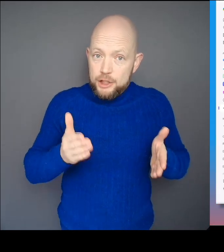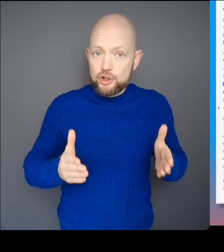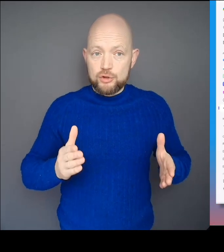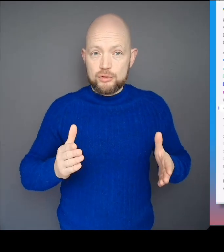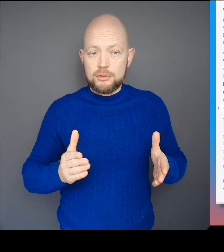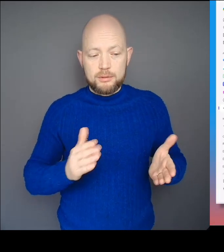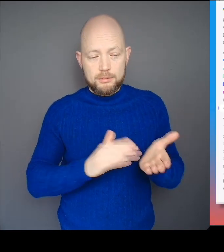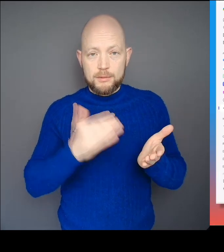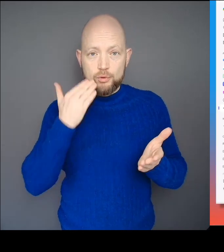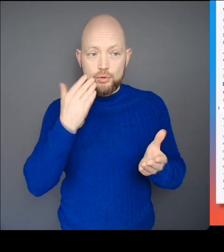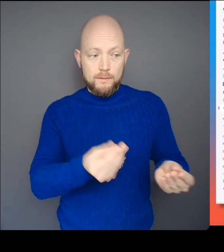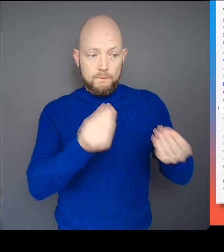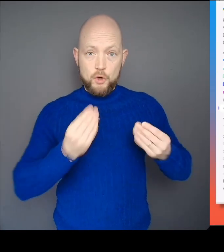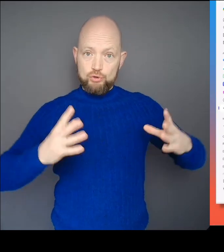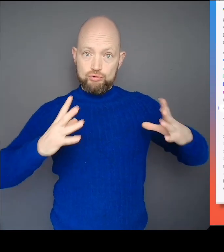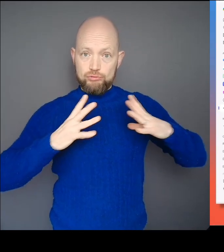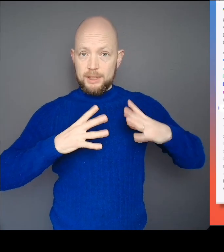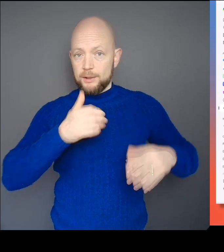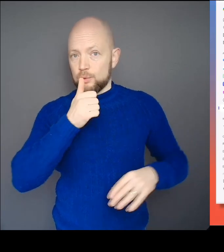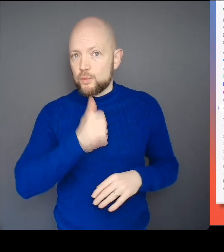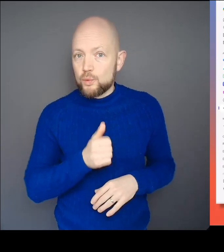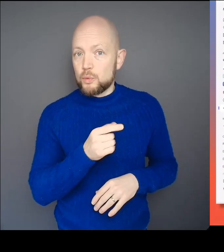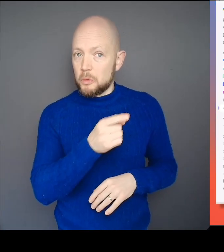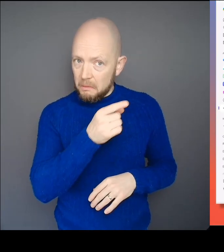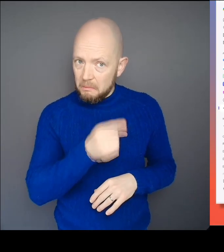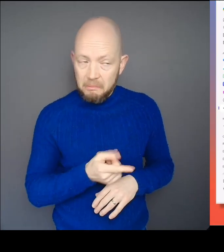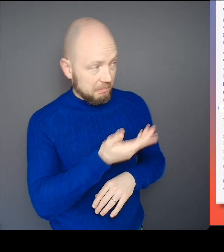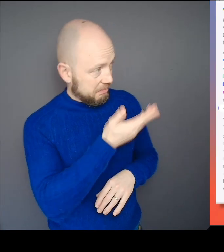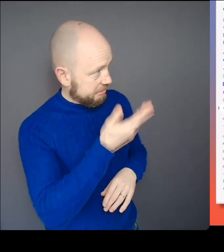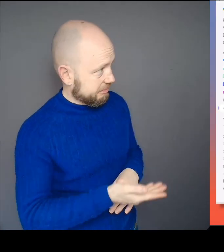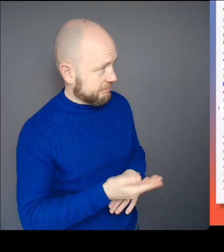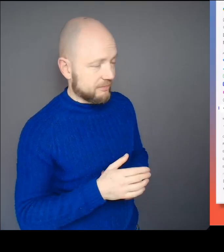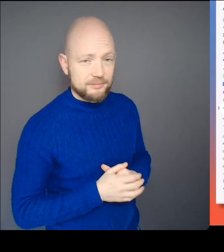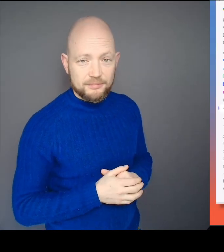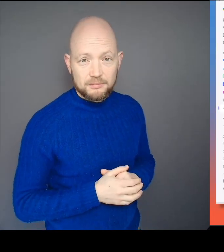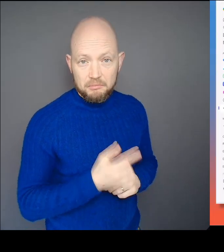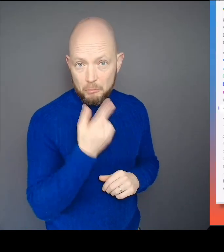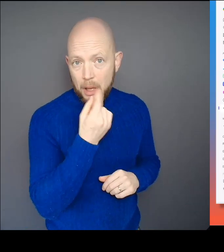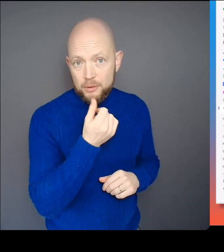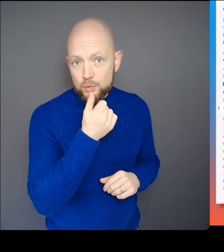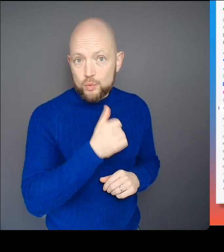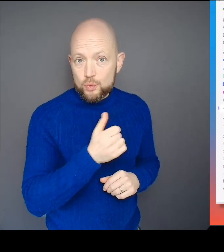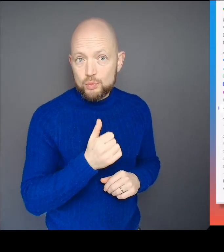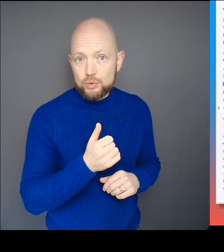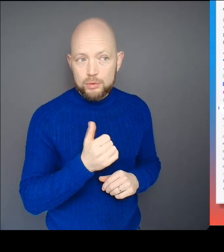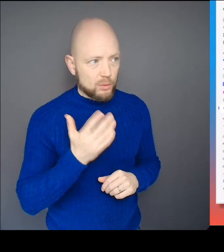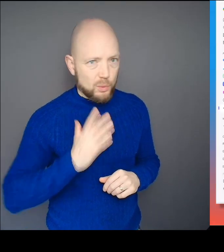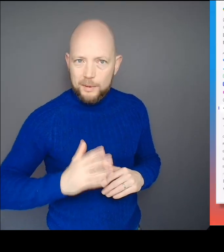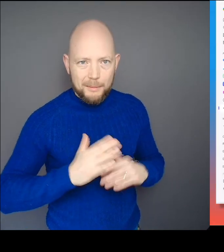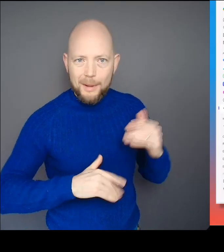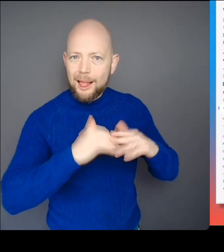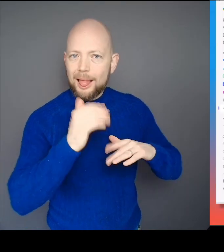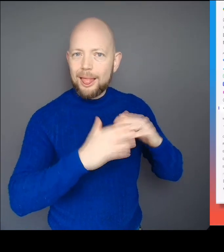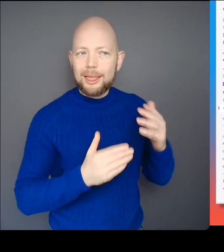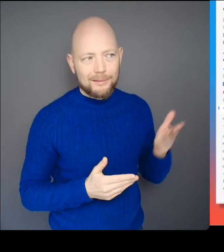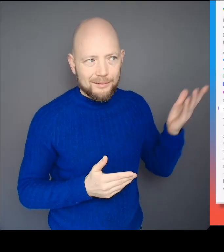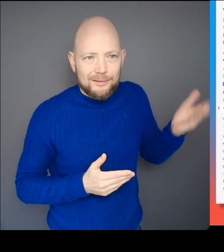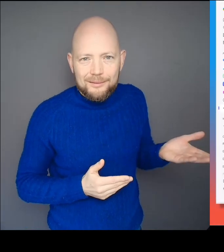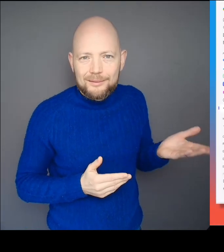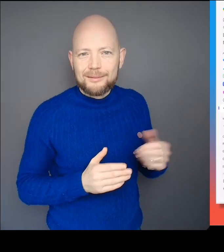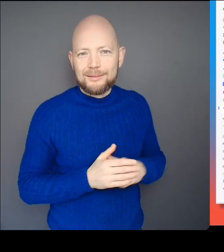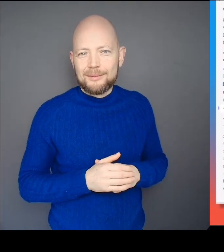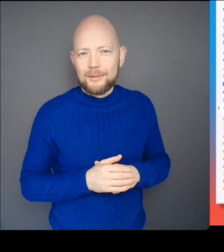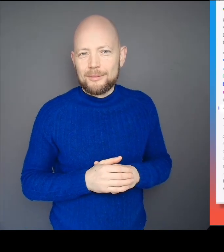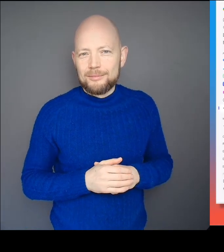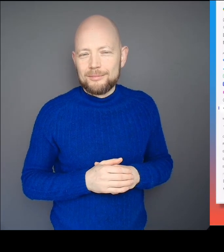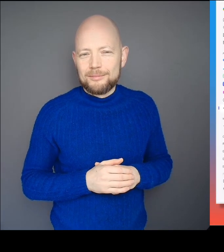come out of the box with Microsoft. There are some things in here that are worth exploring. There are things that will, if we expand this, see more. Some of